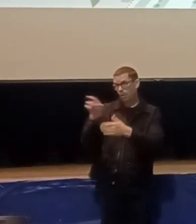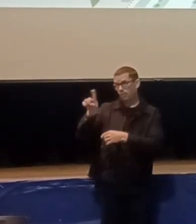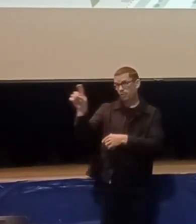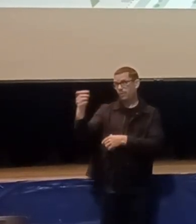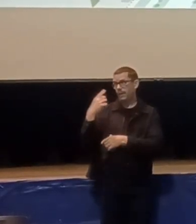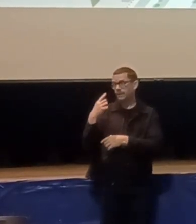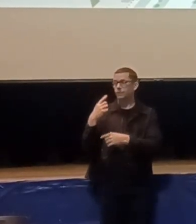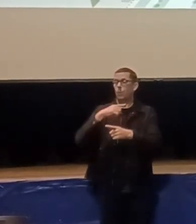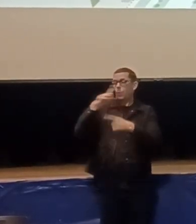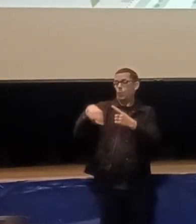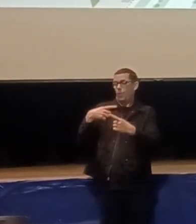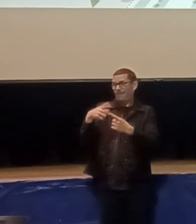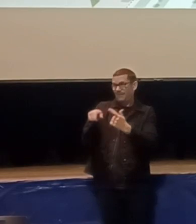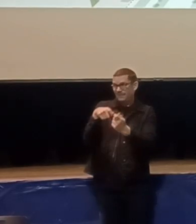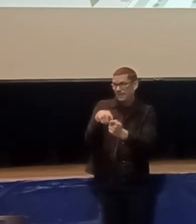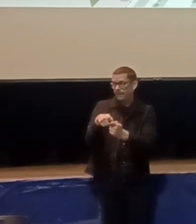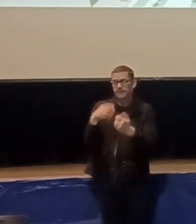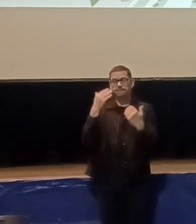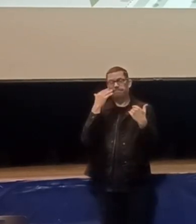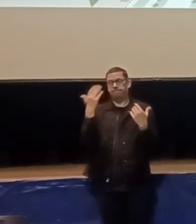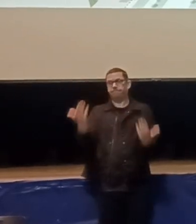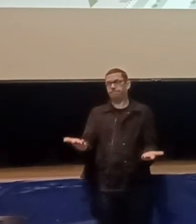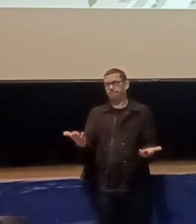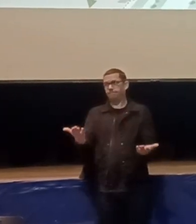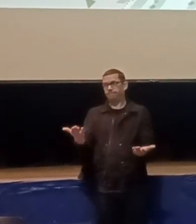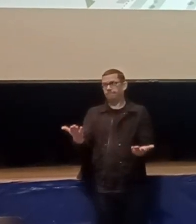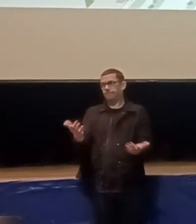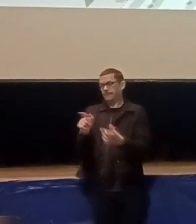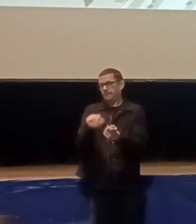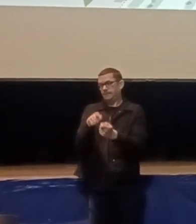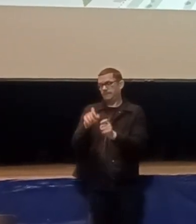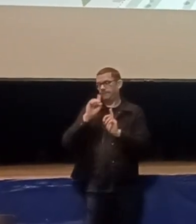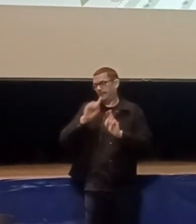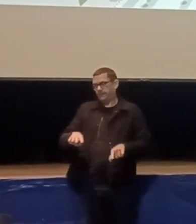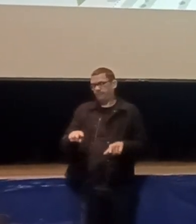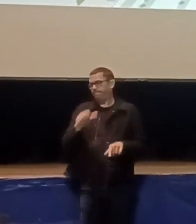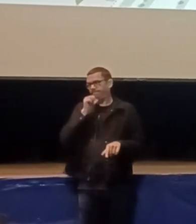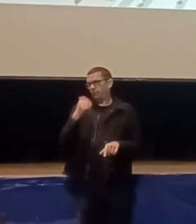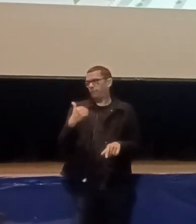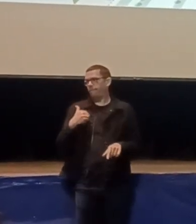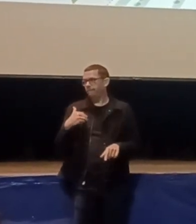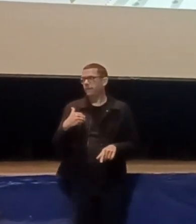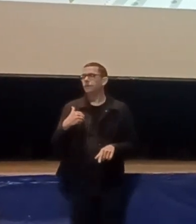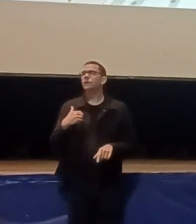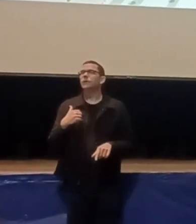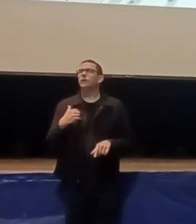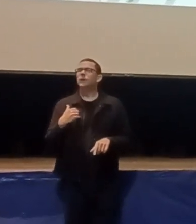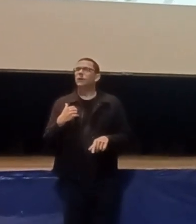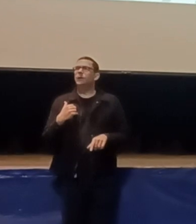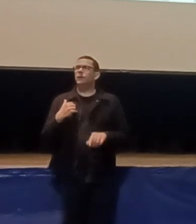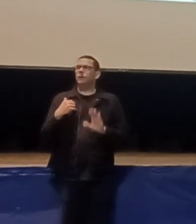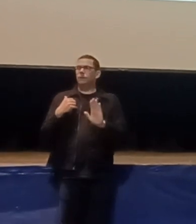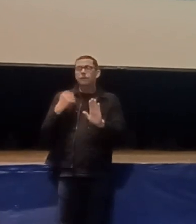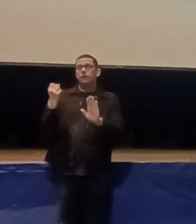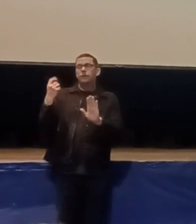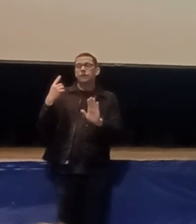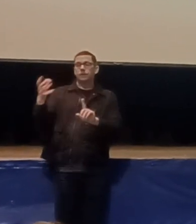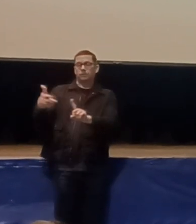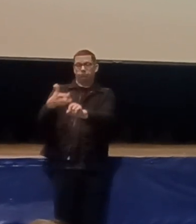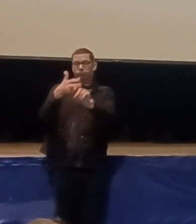be engaging with the unions. I don't have a specific response to that, but I know that just because we'll be bringing on the construction